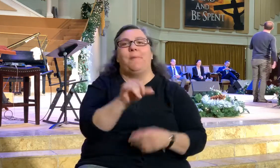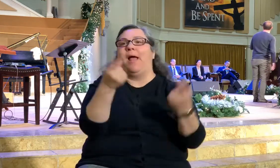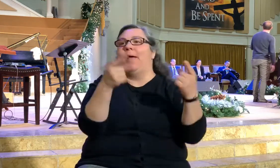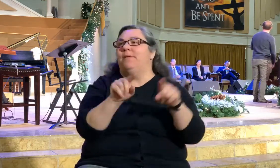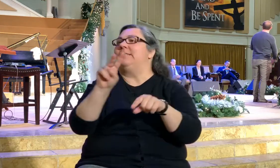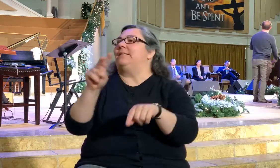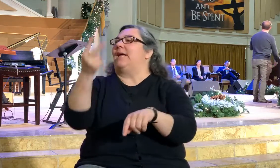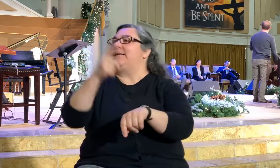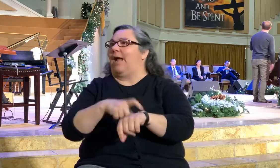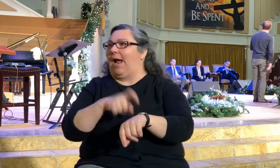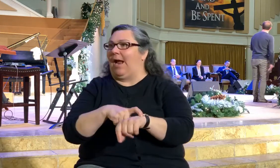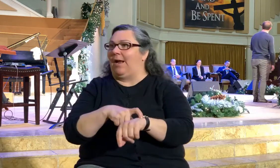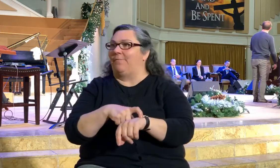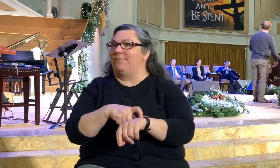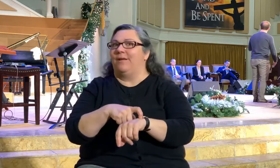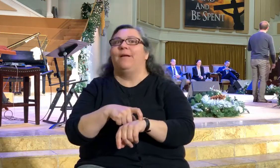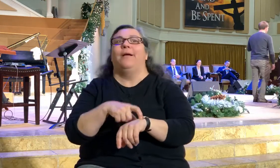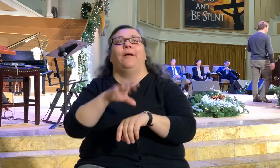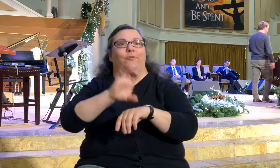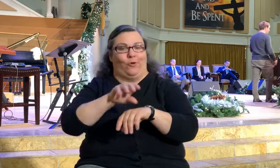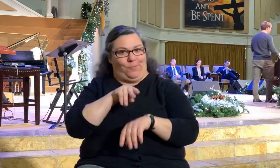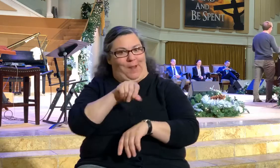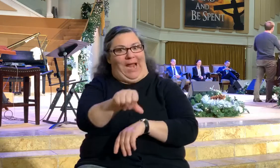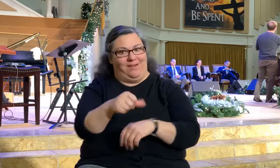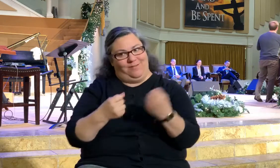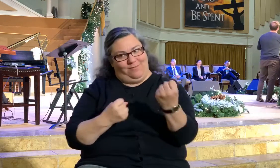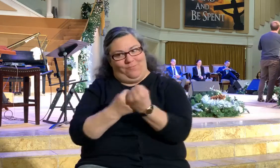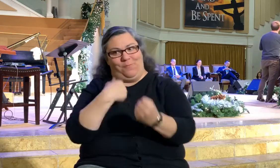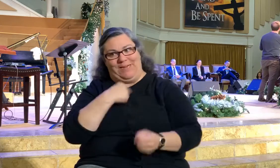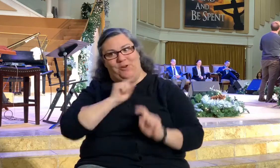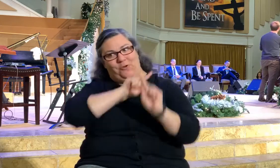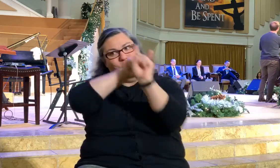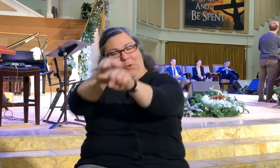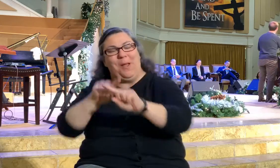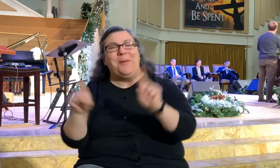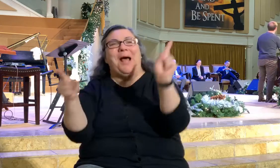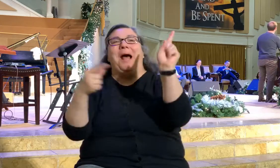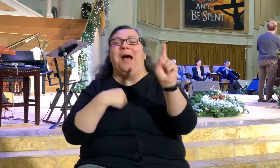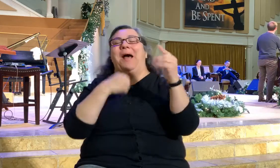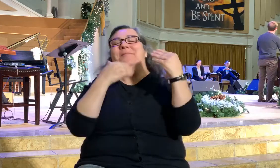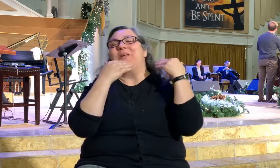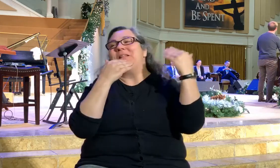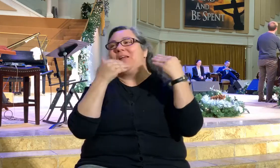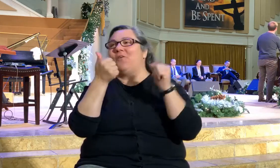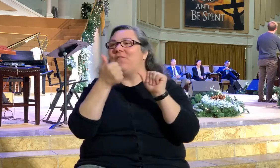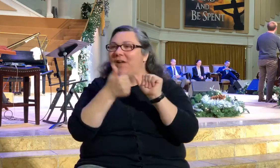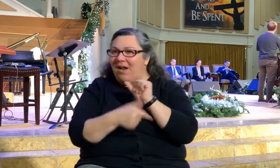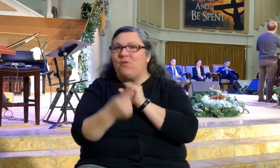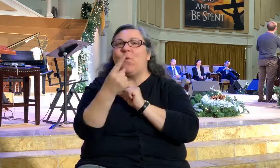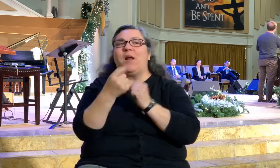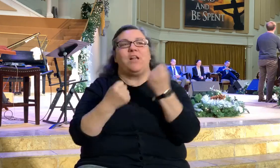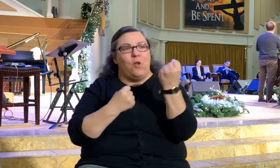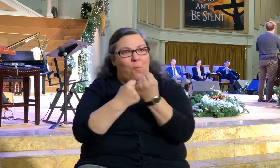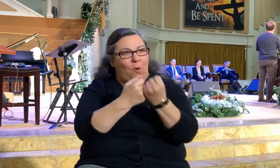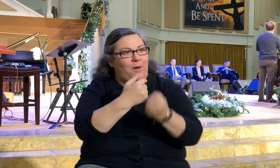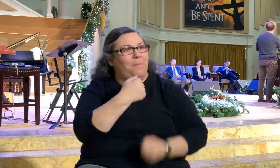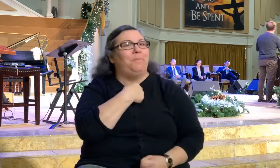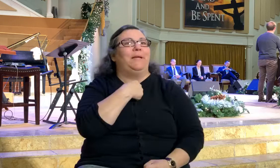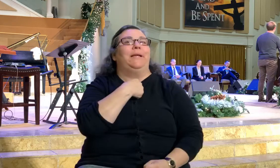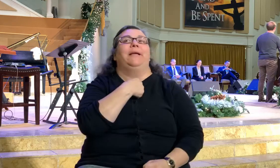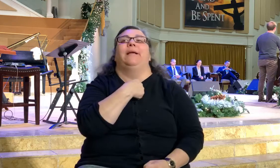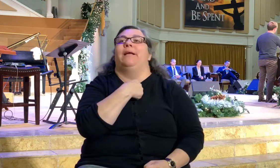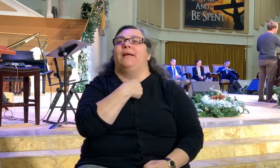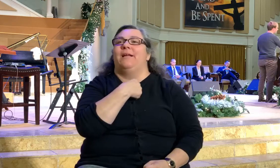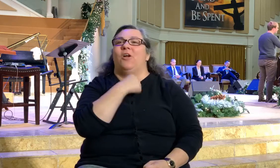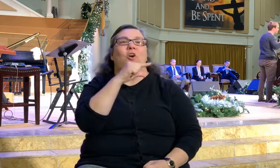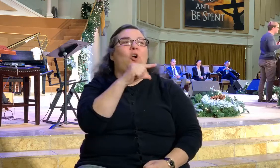they basically paid for everything. But I thank you for everyone who supported me and did all my